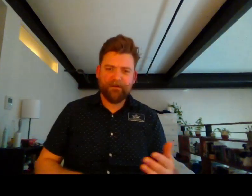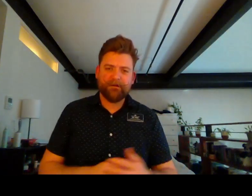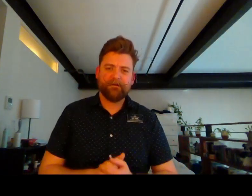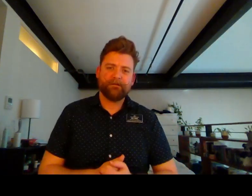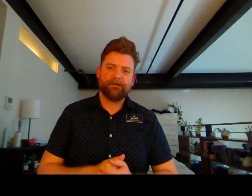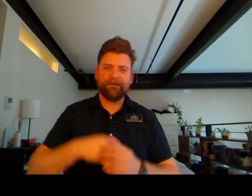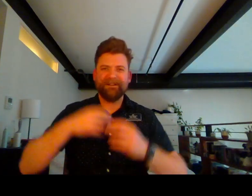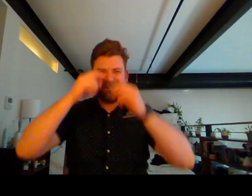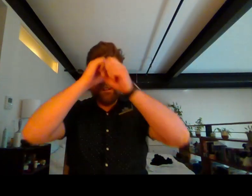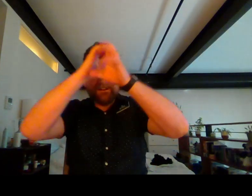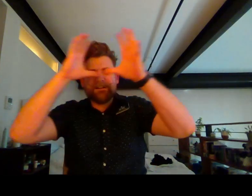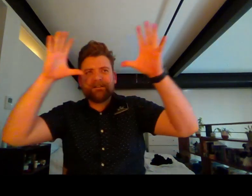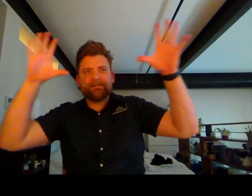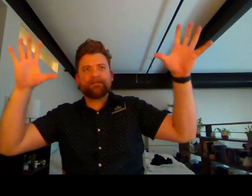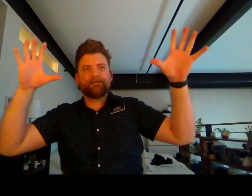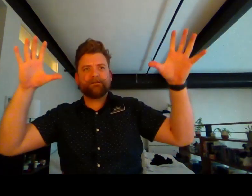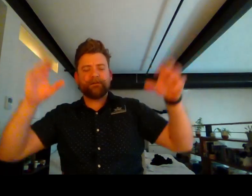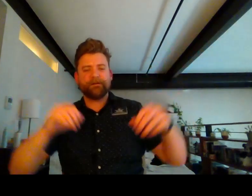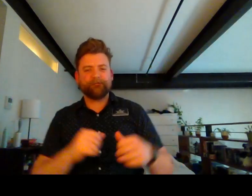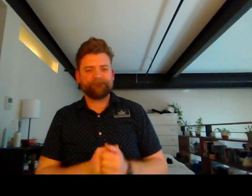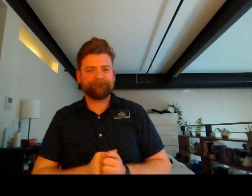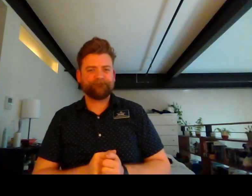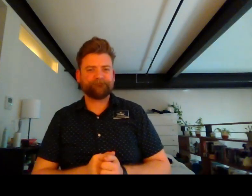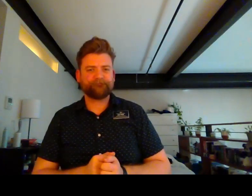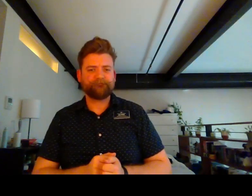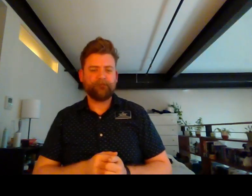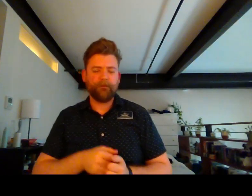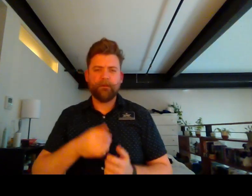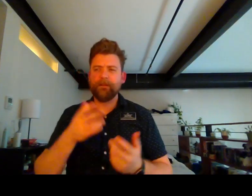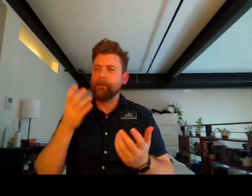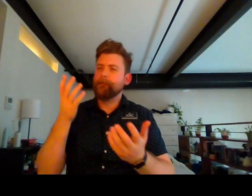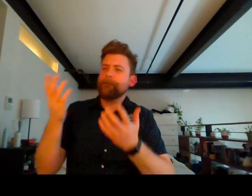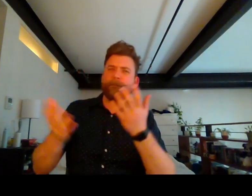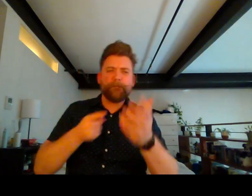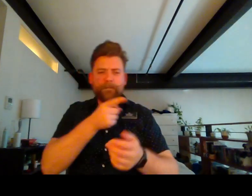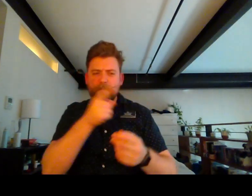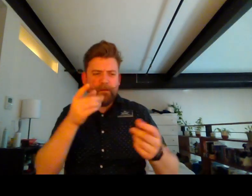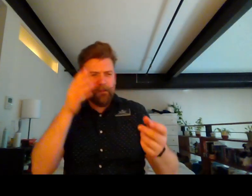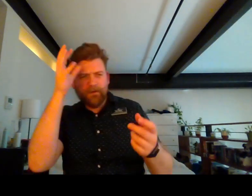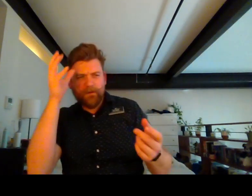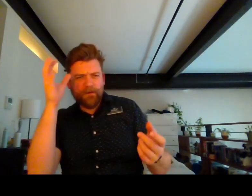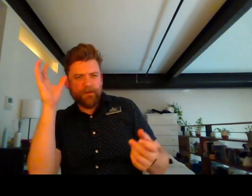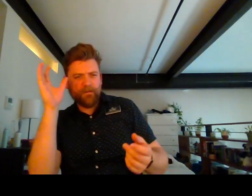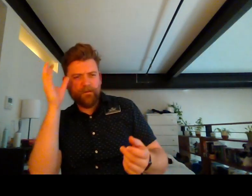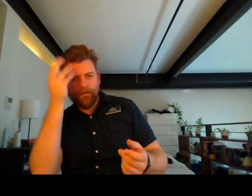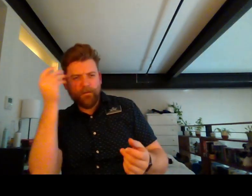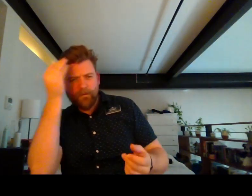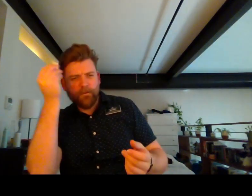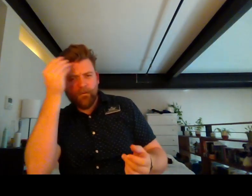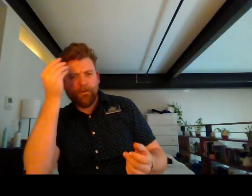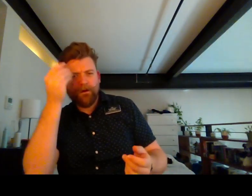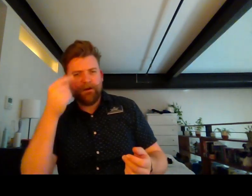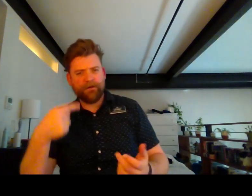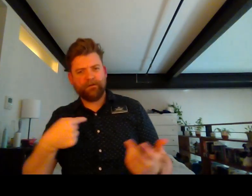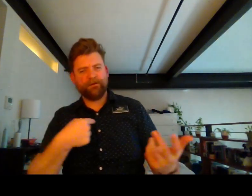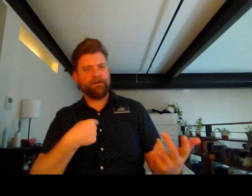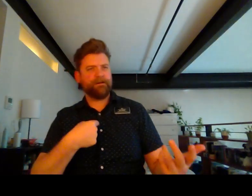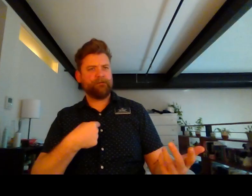grade African-American boy can have such a heavy burden on his heart. Well, again, I have to quote from one of your